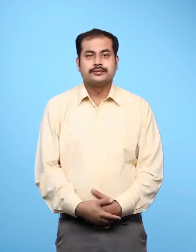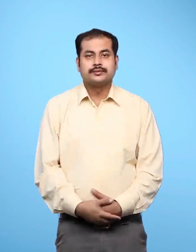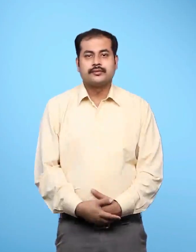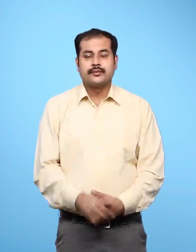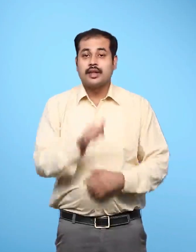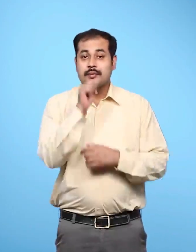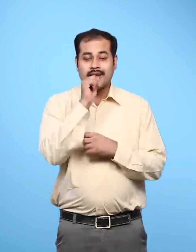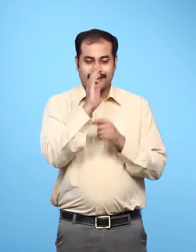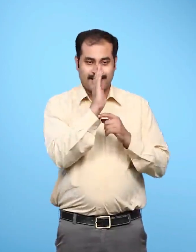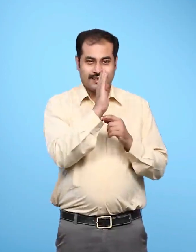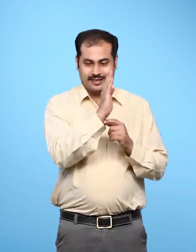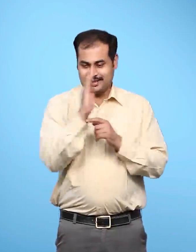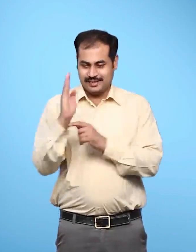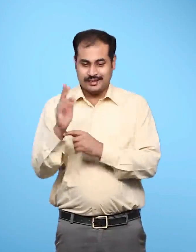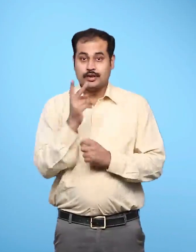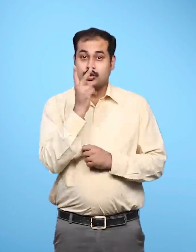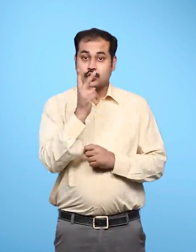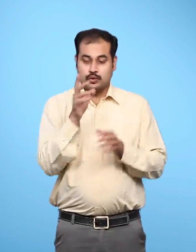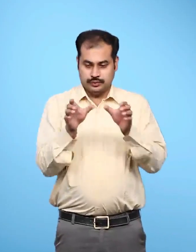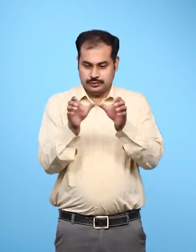Take two glasses of the same size.